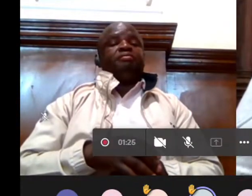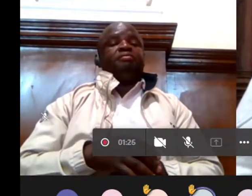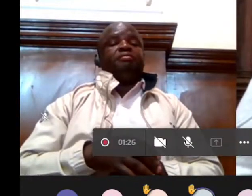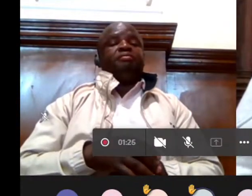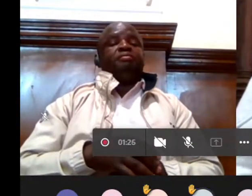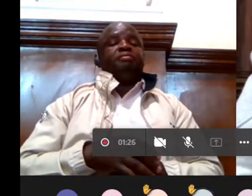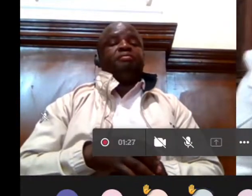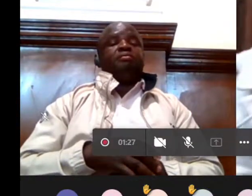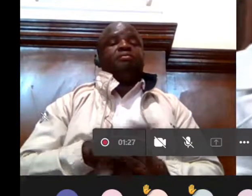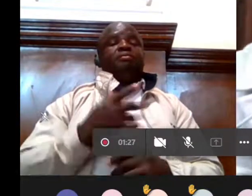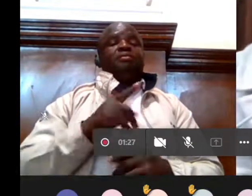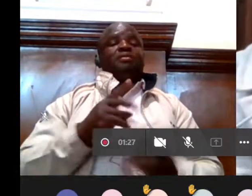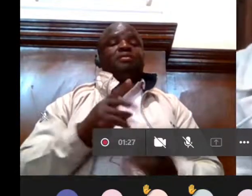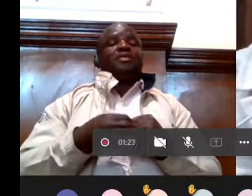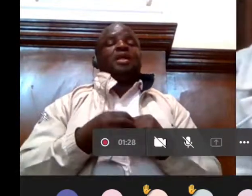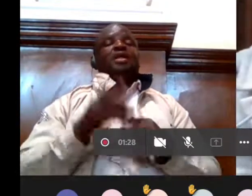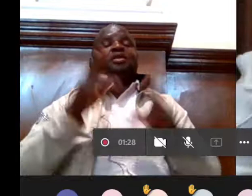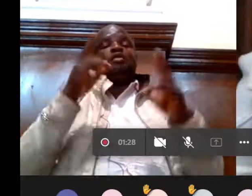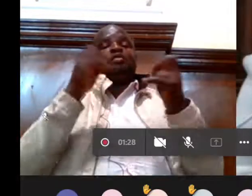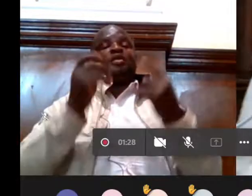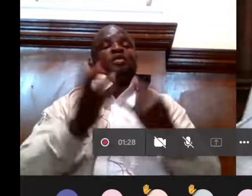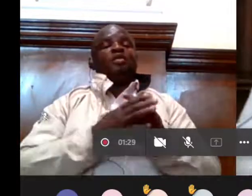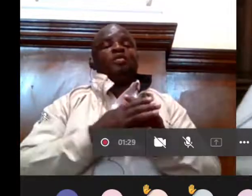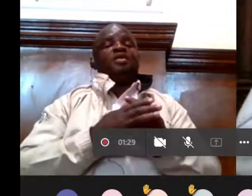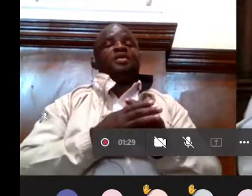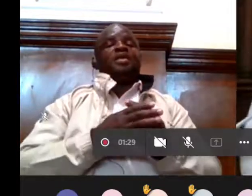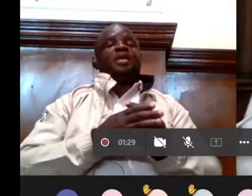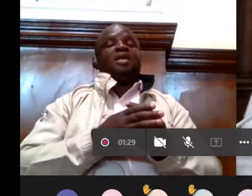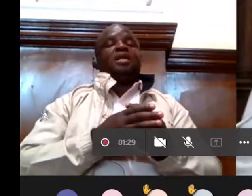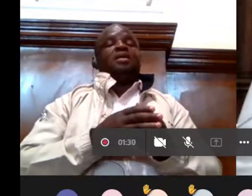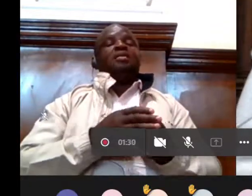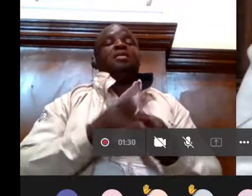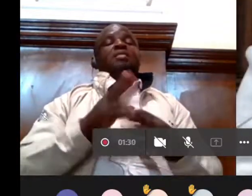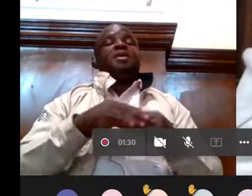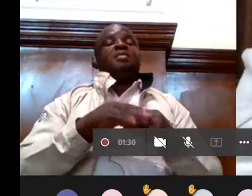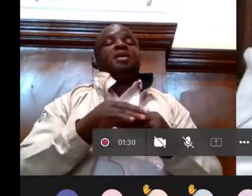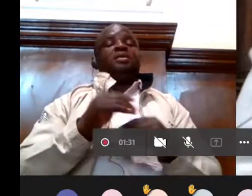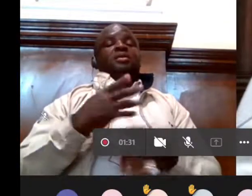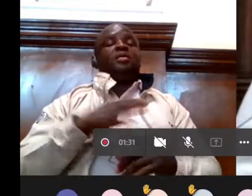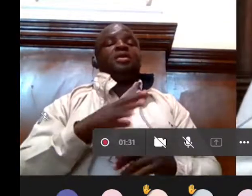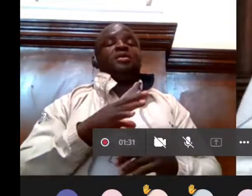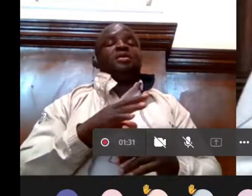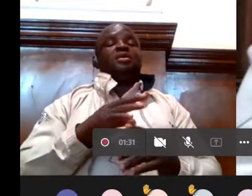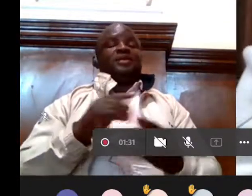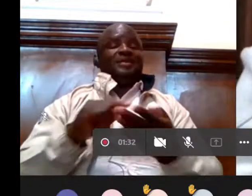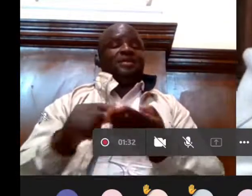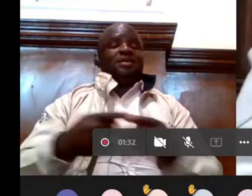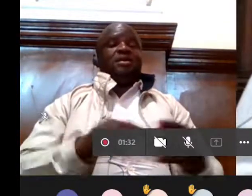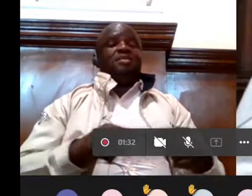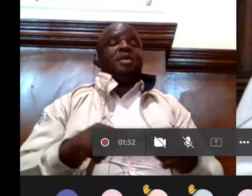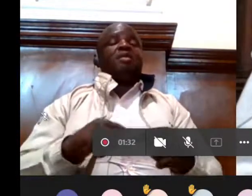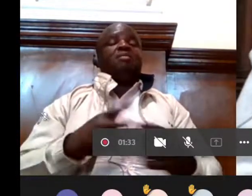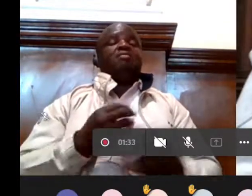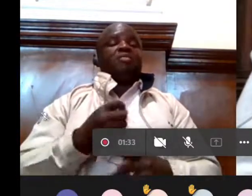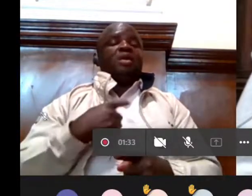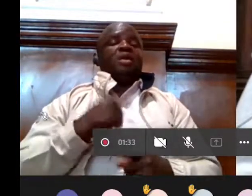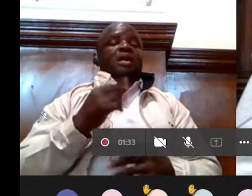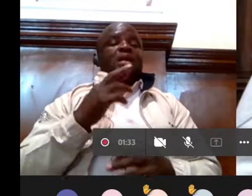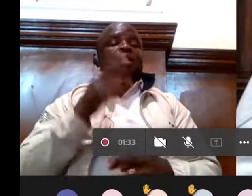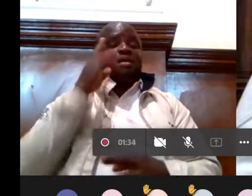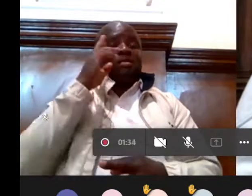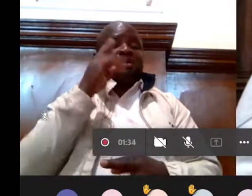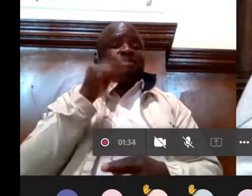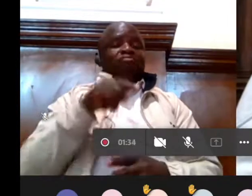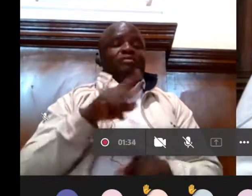Honorable Lituka, I'm closing the matter. Honorable members, you want to debate this matter, and I thought we